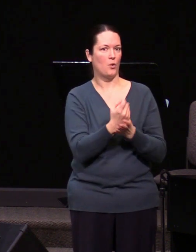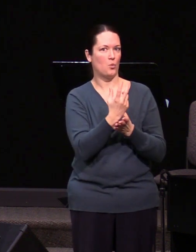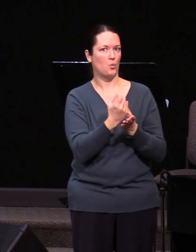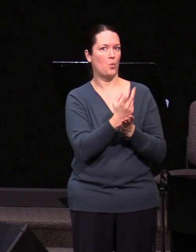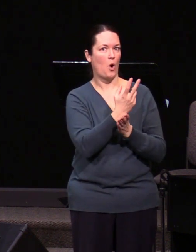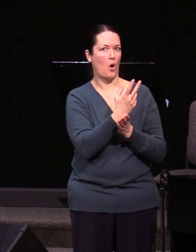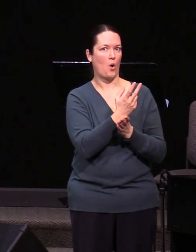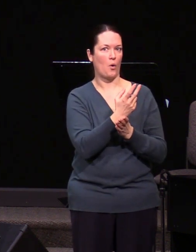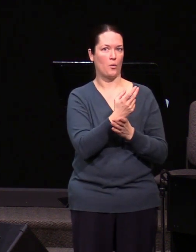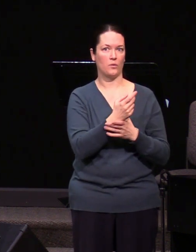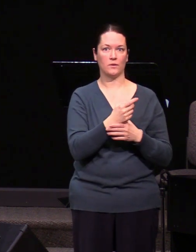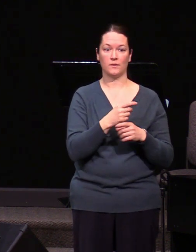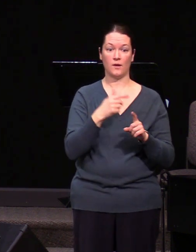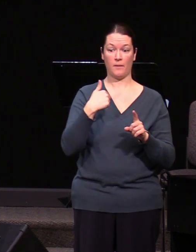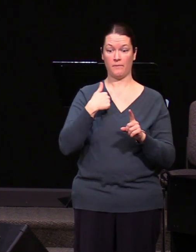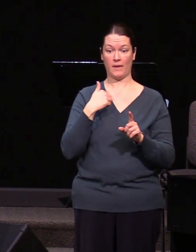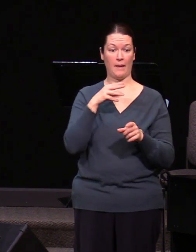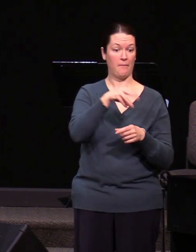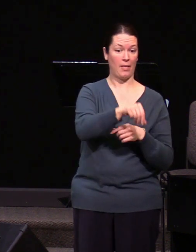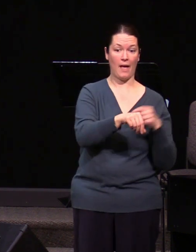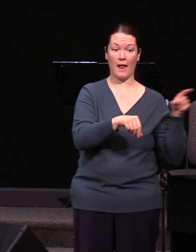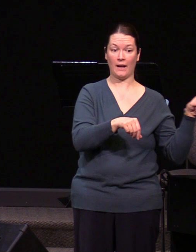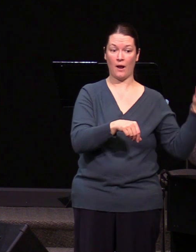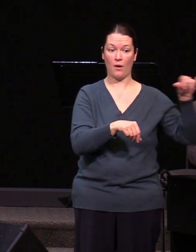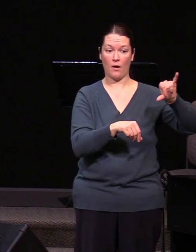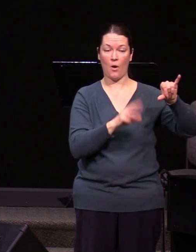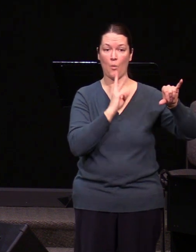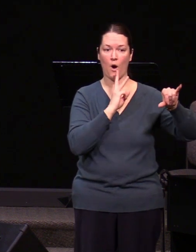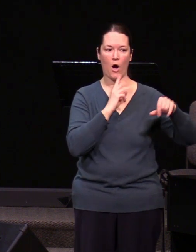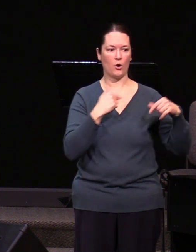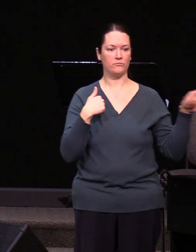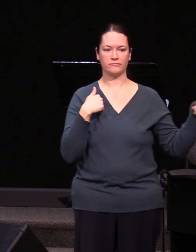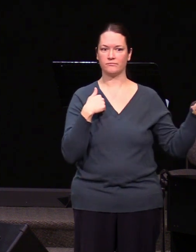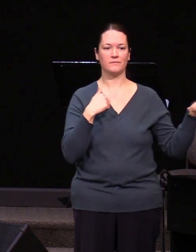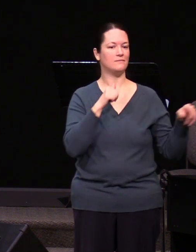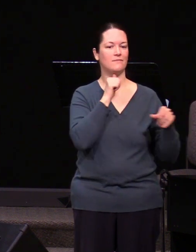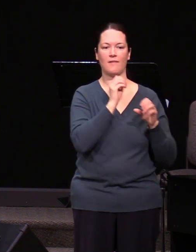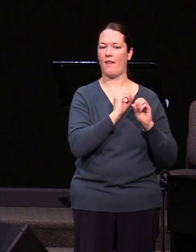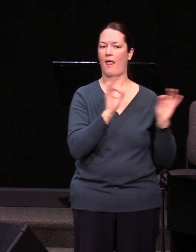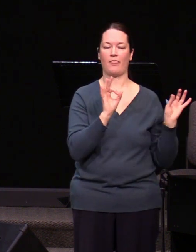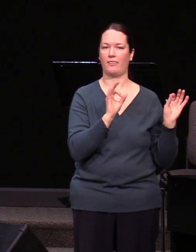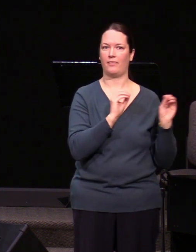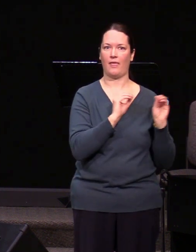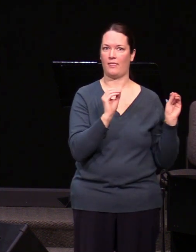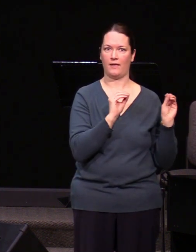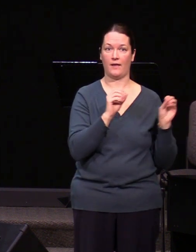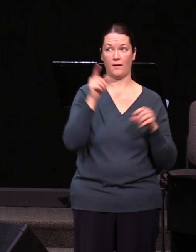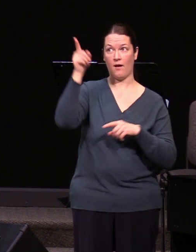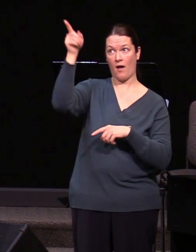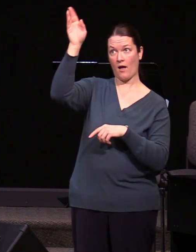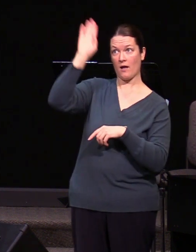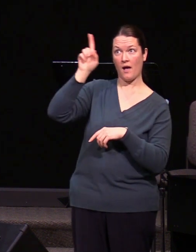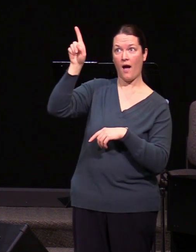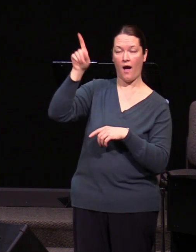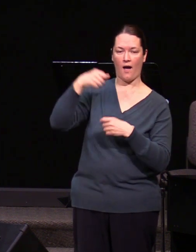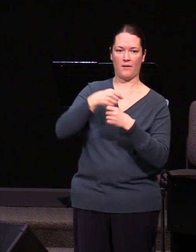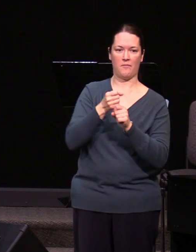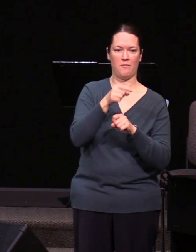So neither the one who plants nor the one who waters is anything, but only God who makes things